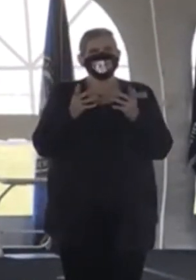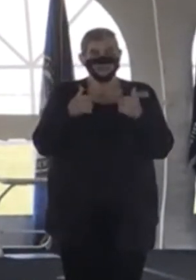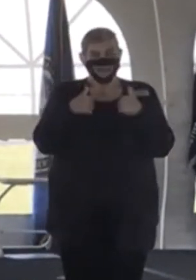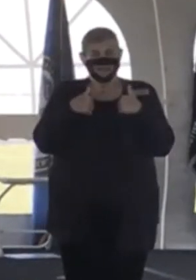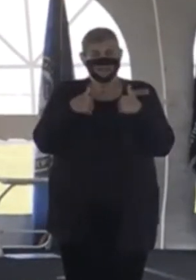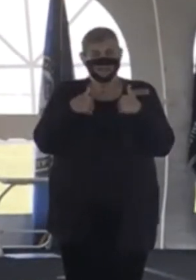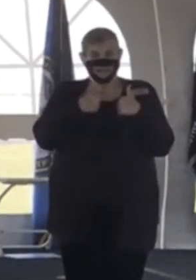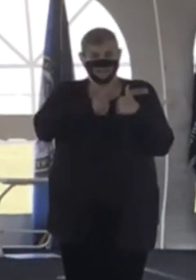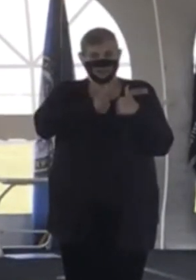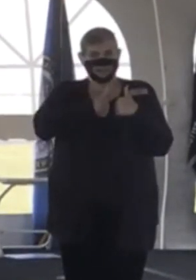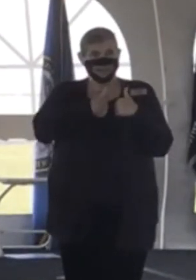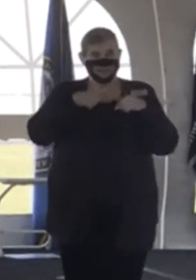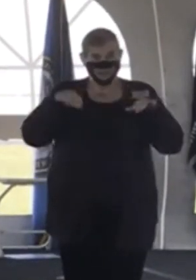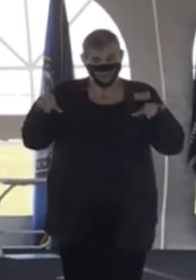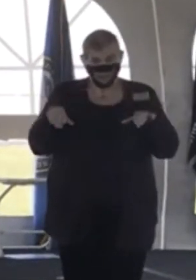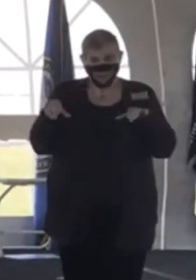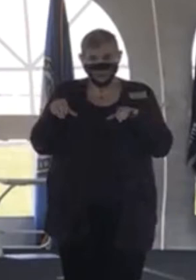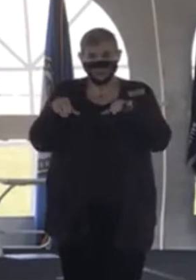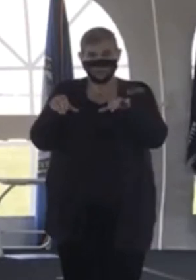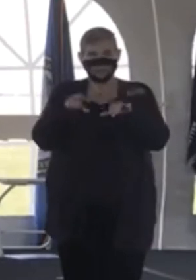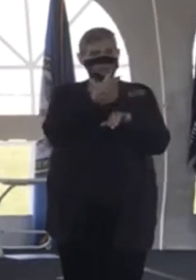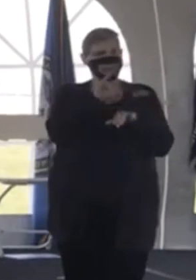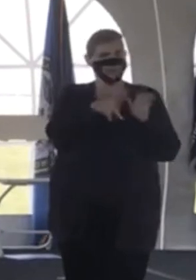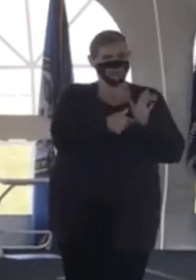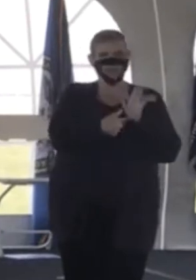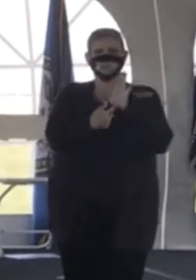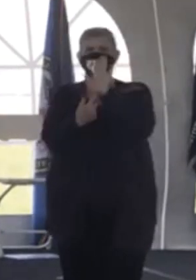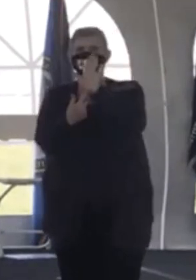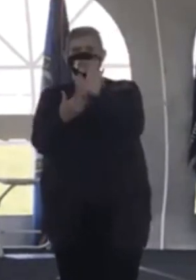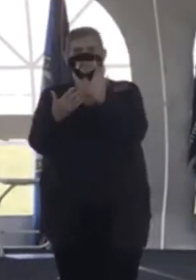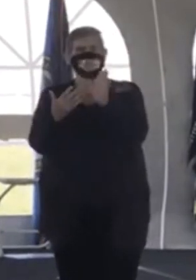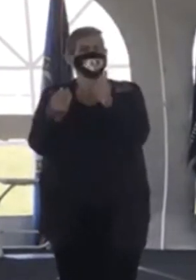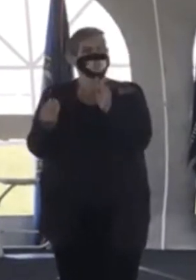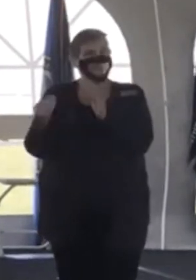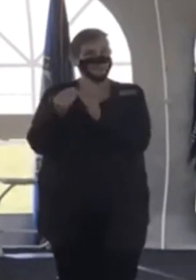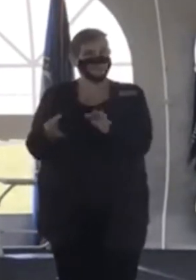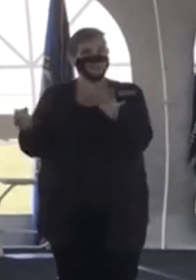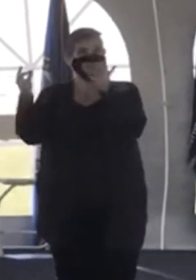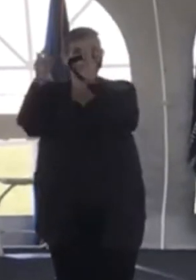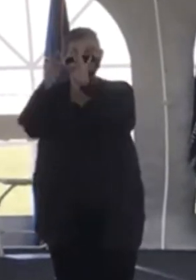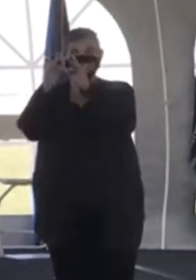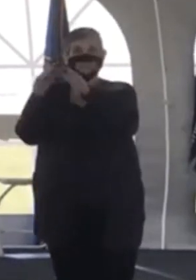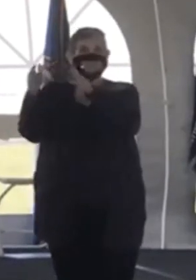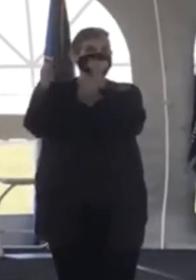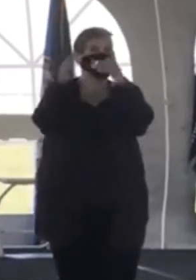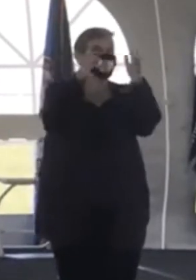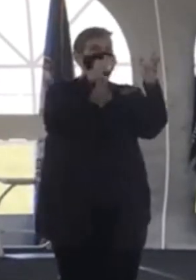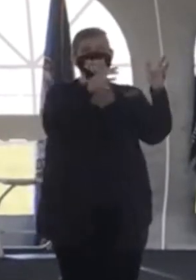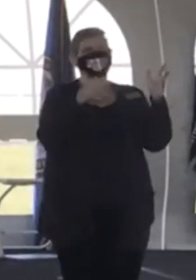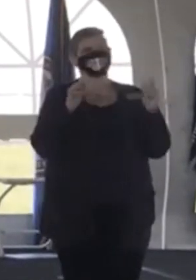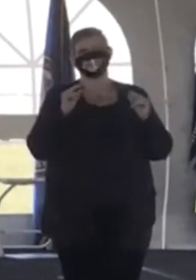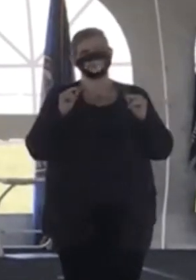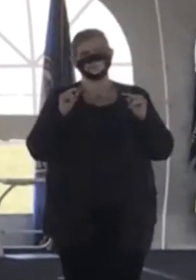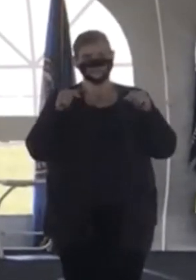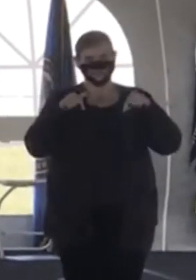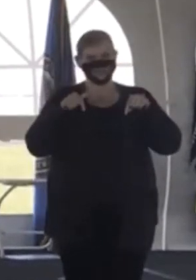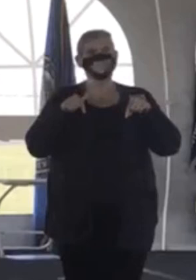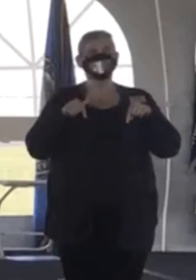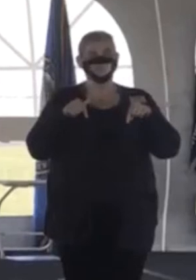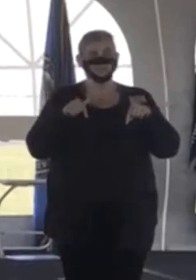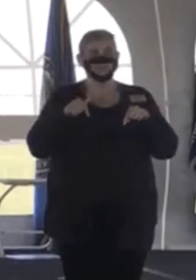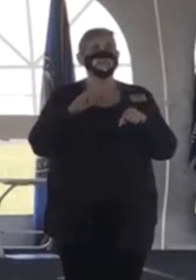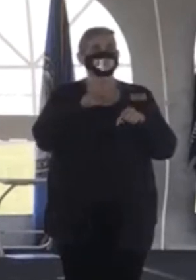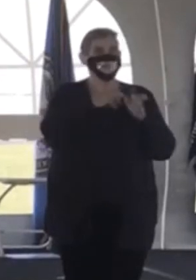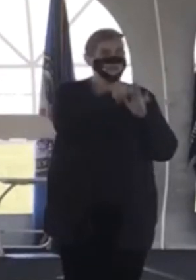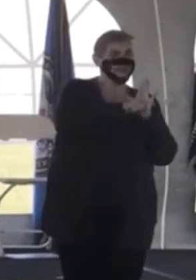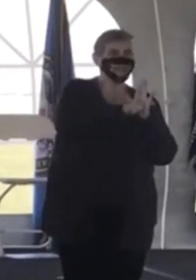do as Wyoming's representative that is more important to me and more important to our state